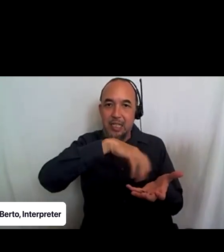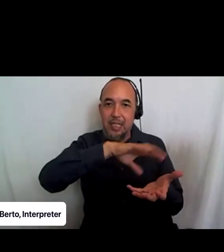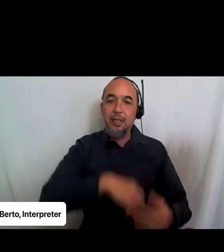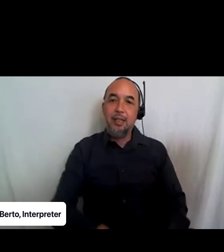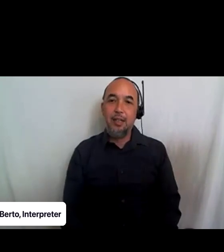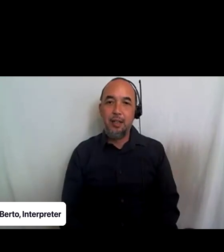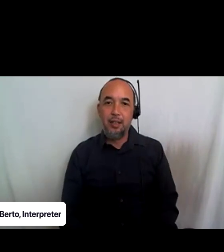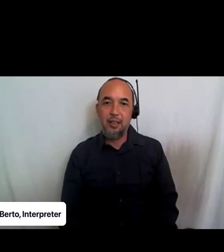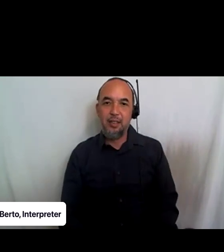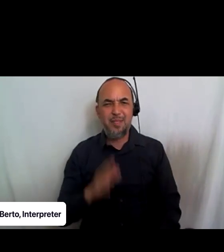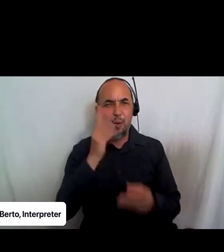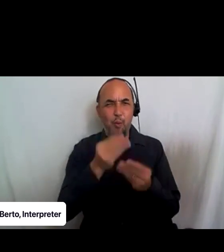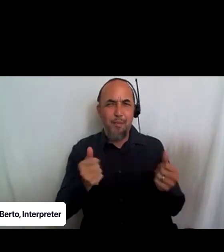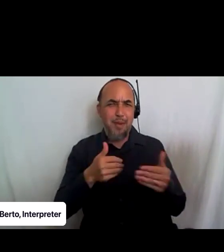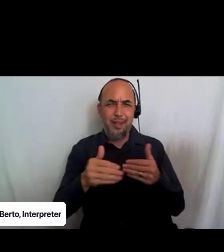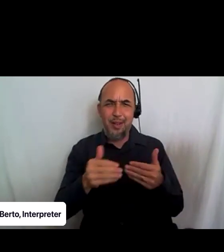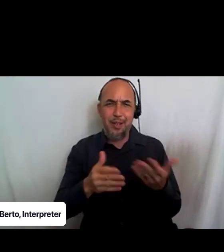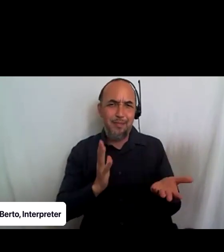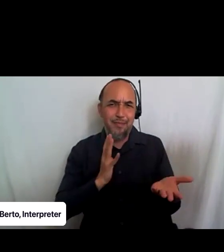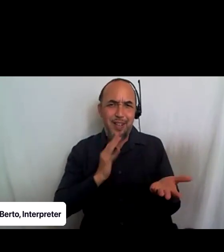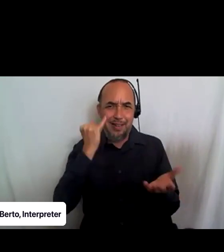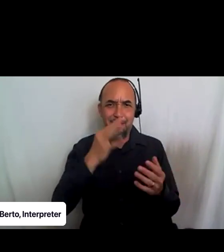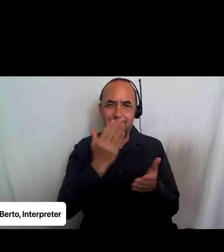It's going to melt anyway, so don't worry if there's chunks.